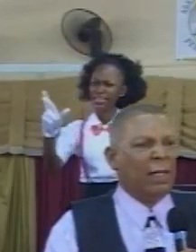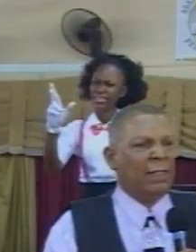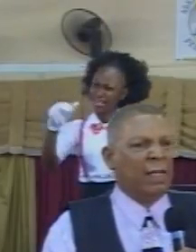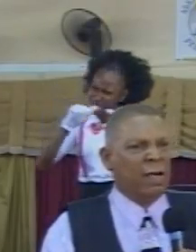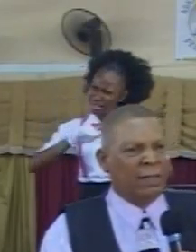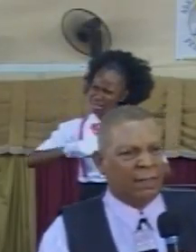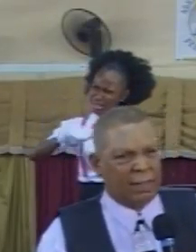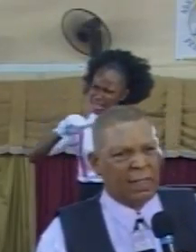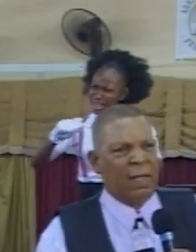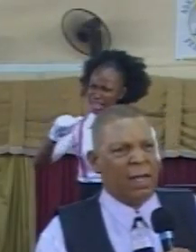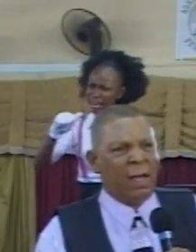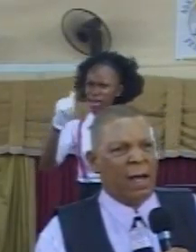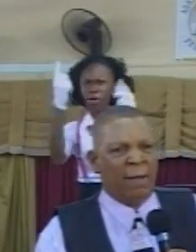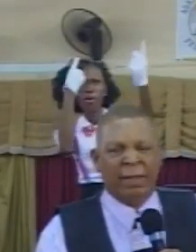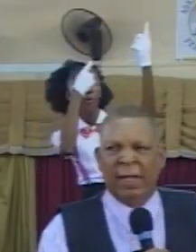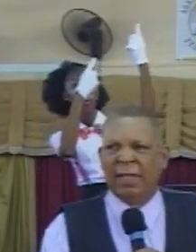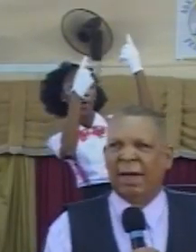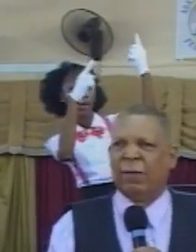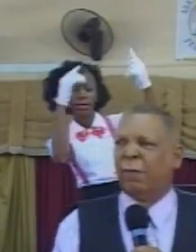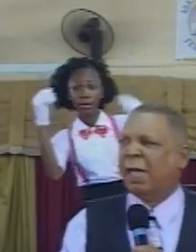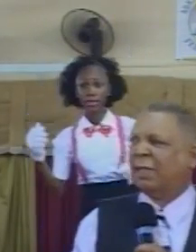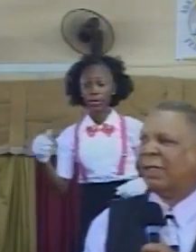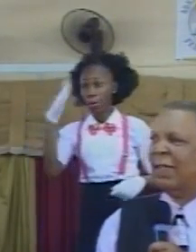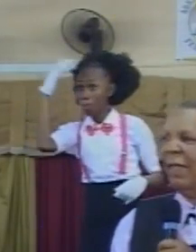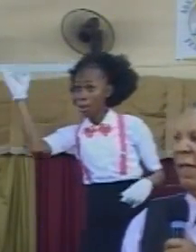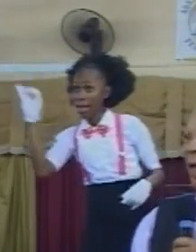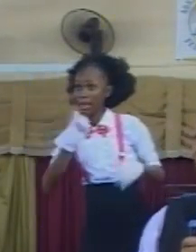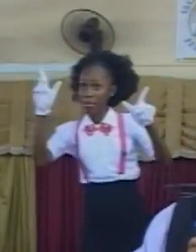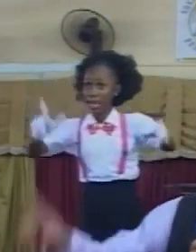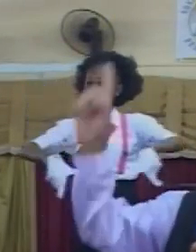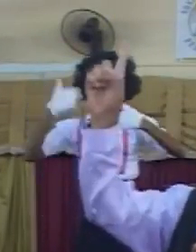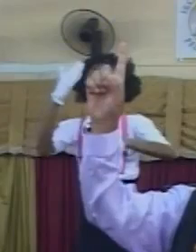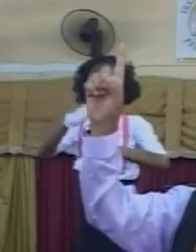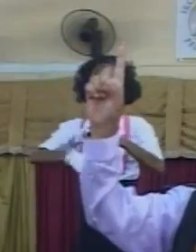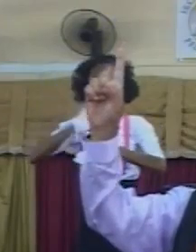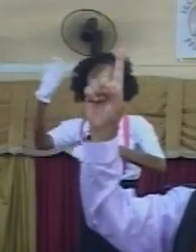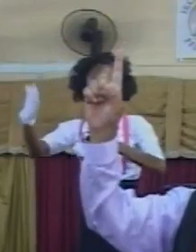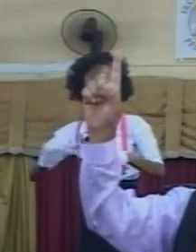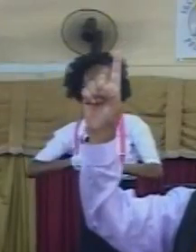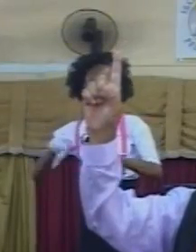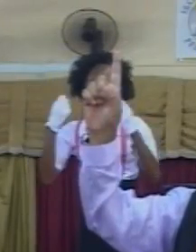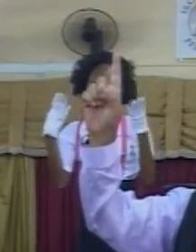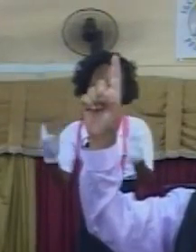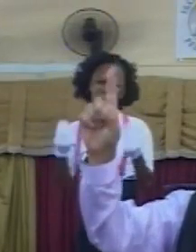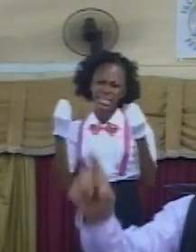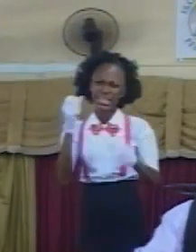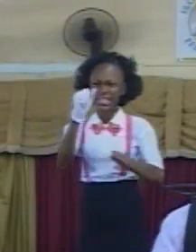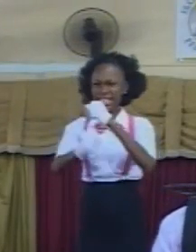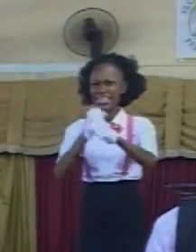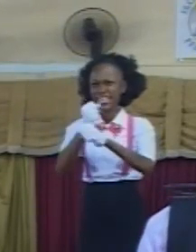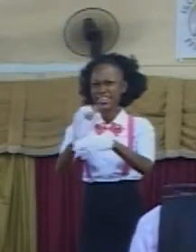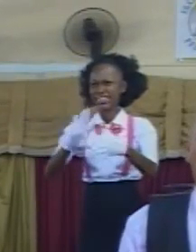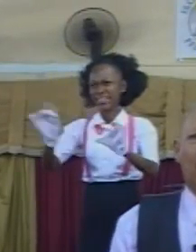after all these years of the things I've had to face. But it was you, Jesus.